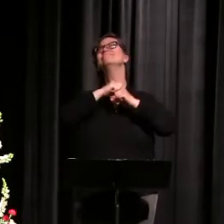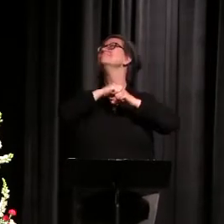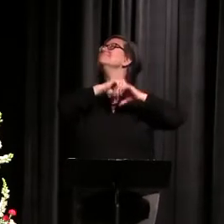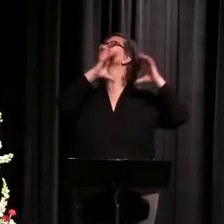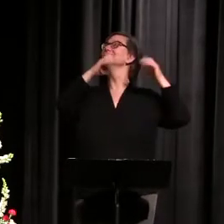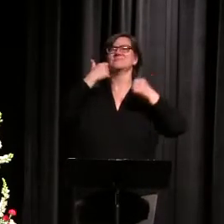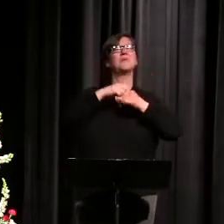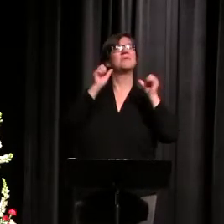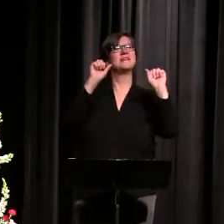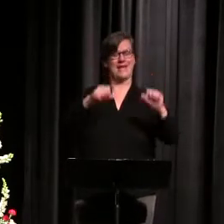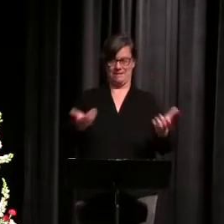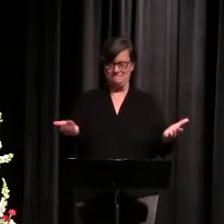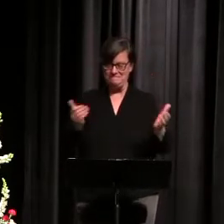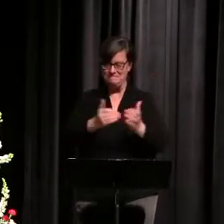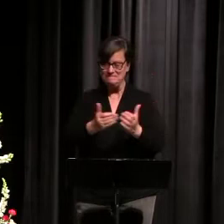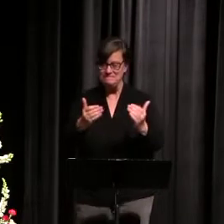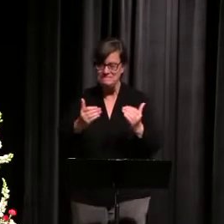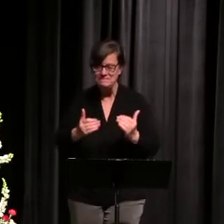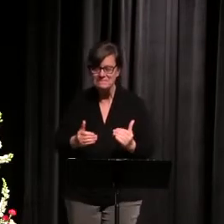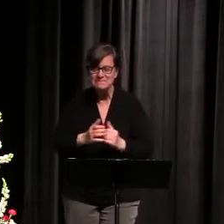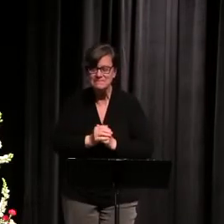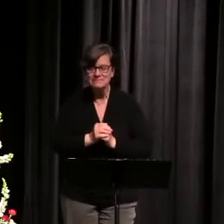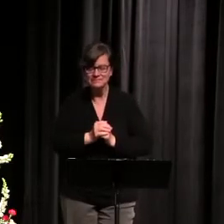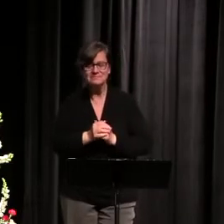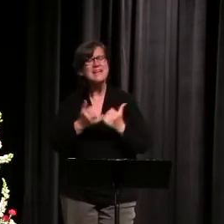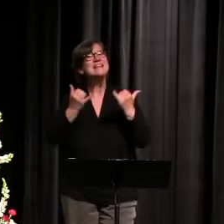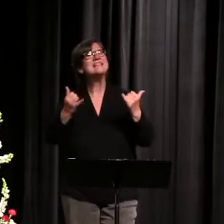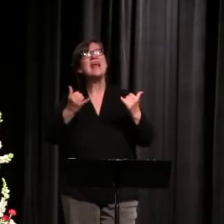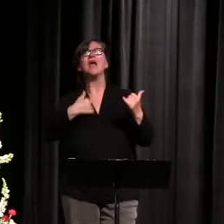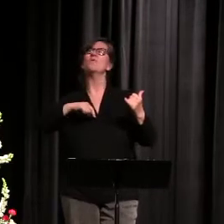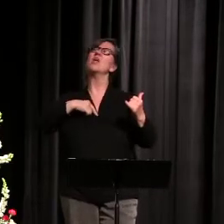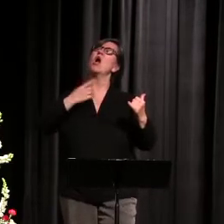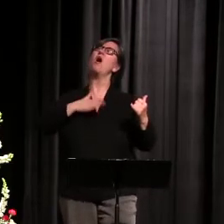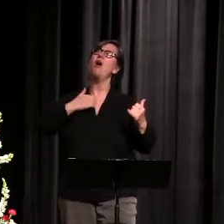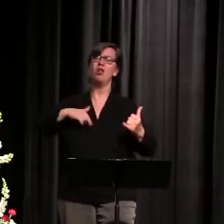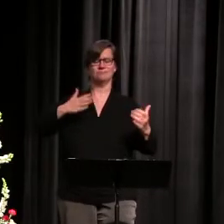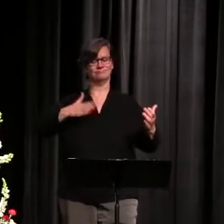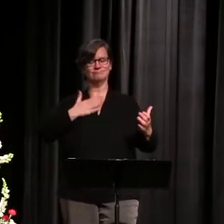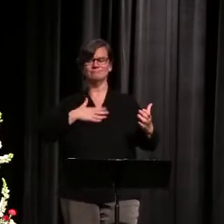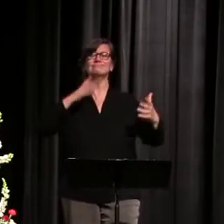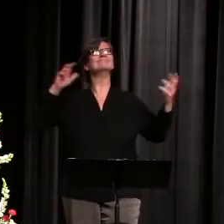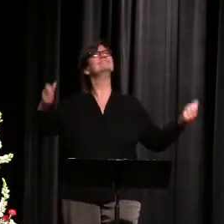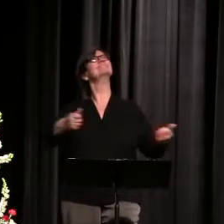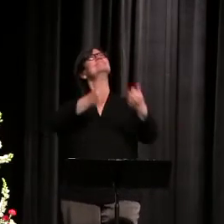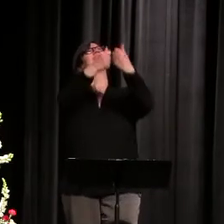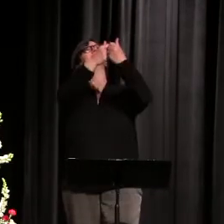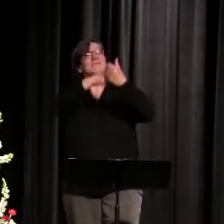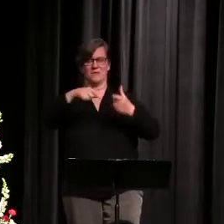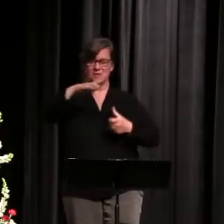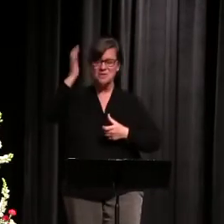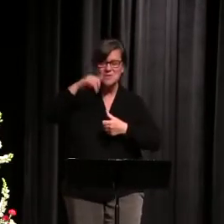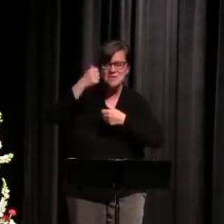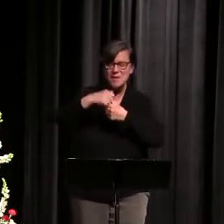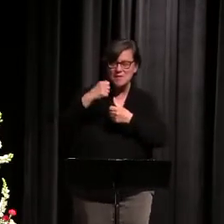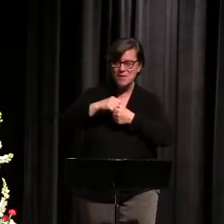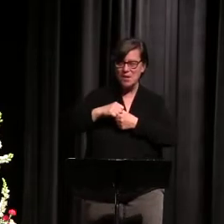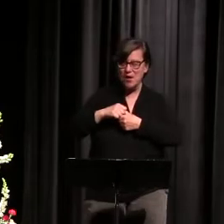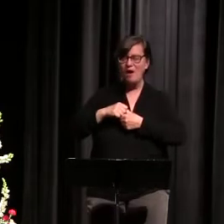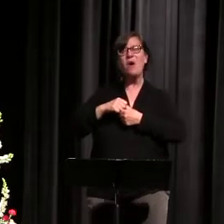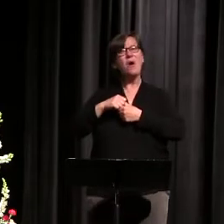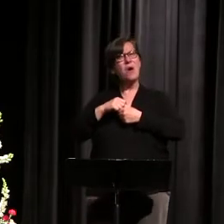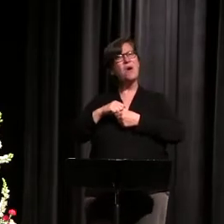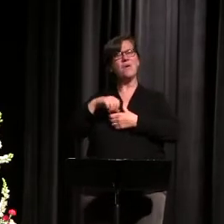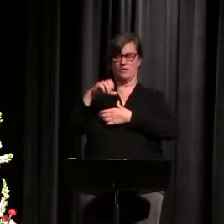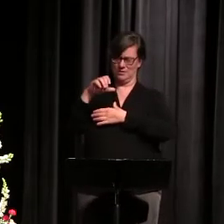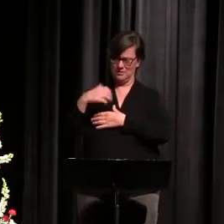the experience of being a high school senior during the COVID-19 pandemic should be viewed in an optimistic or pessimistic manner. However,